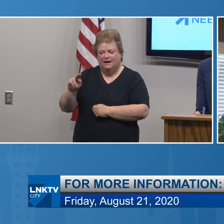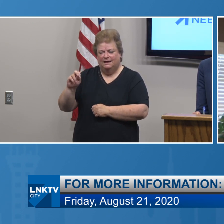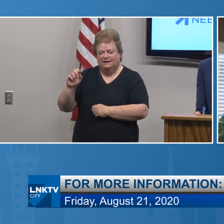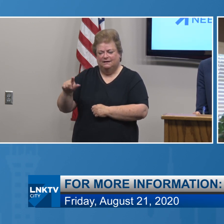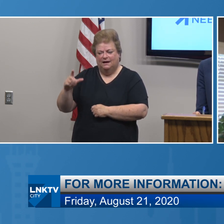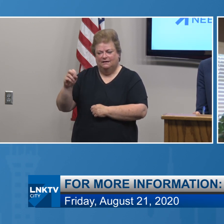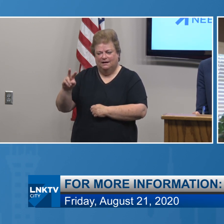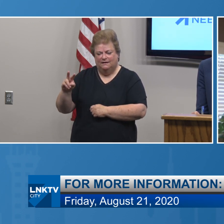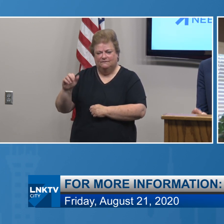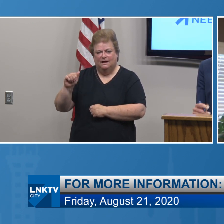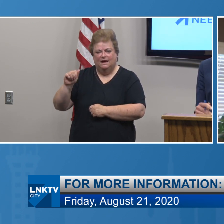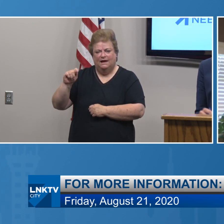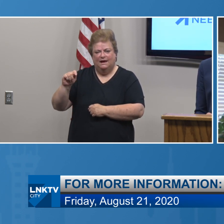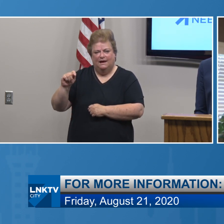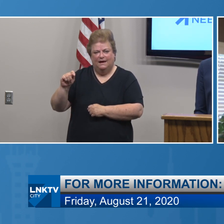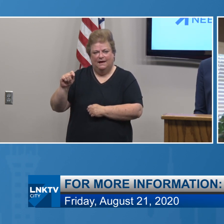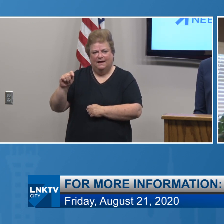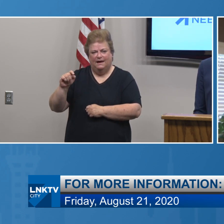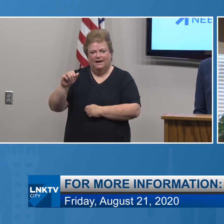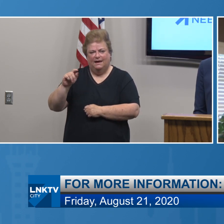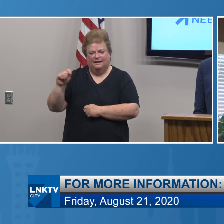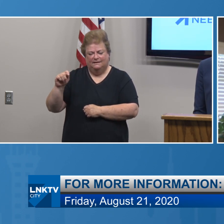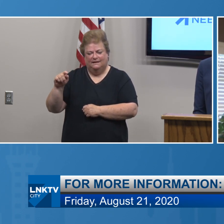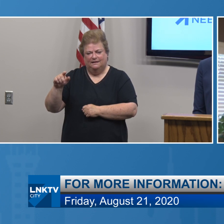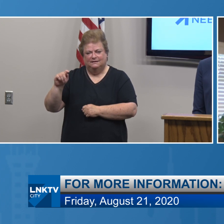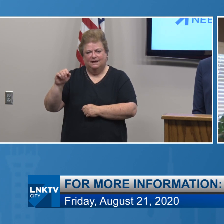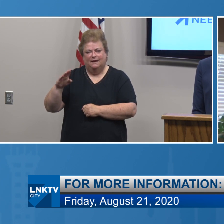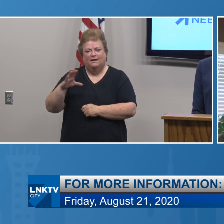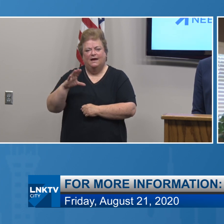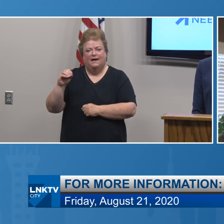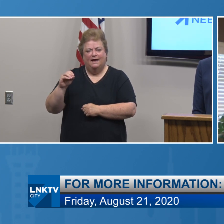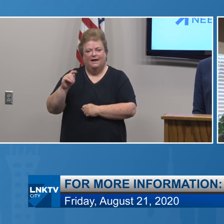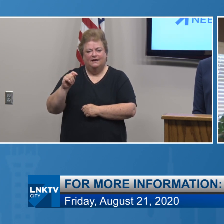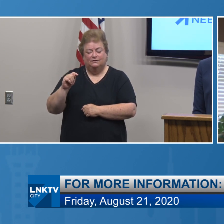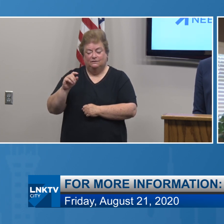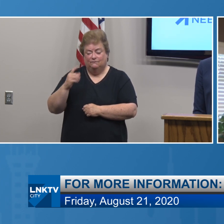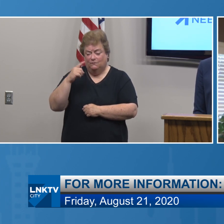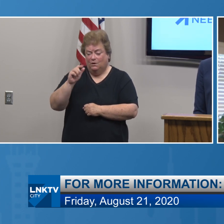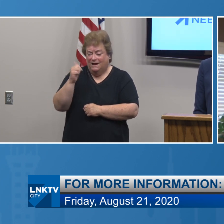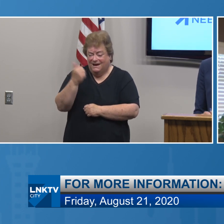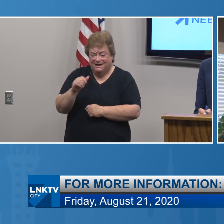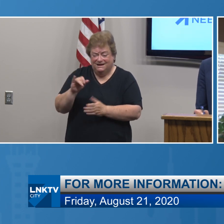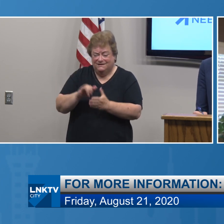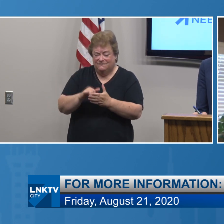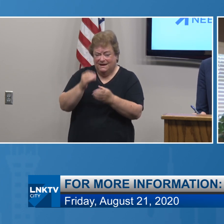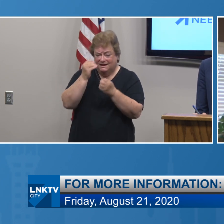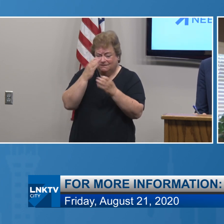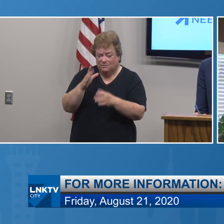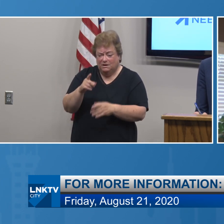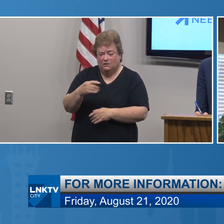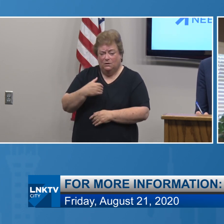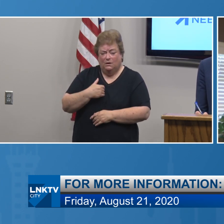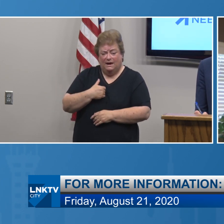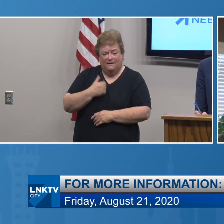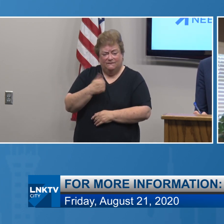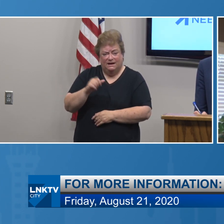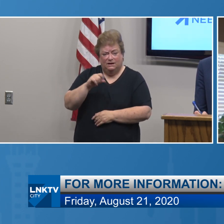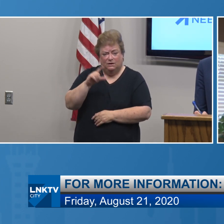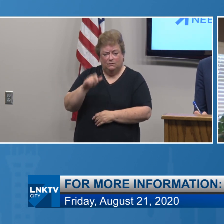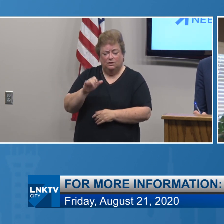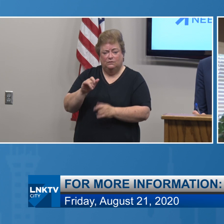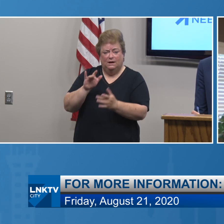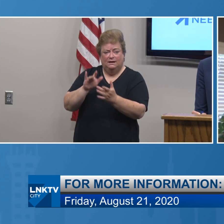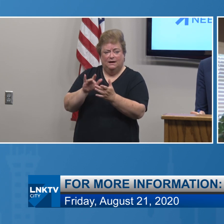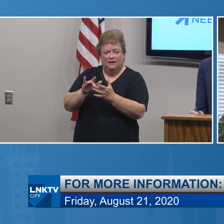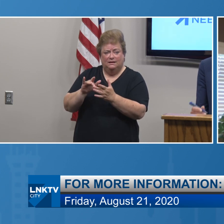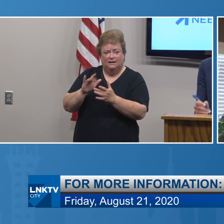covid19.lincoln.ne.gov at the Resident Resources tab. And for any of that information, if anyone has questions, you can contact,